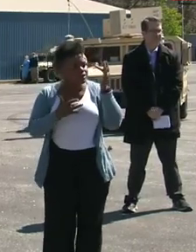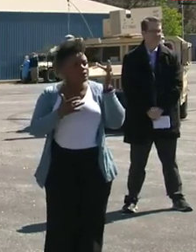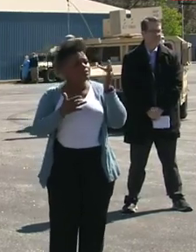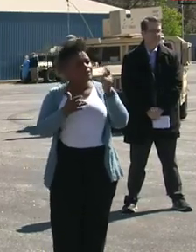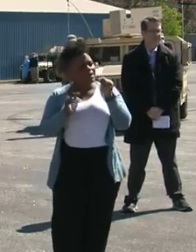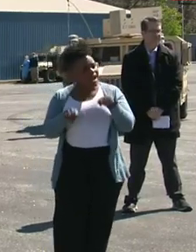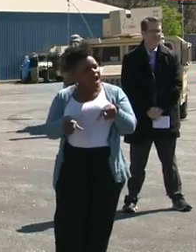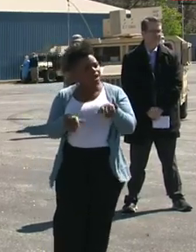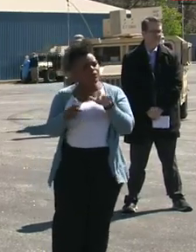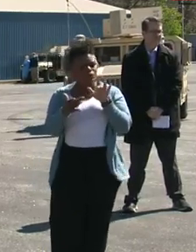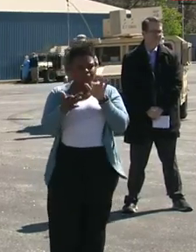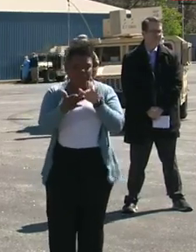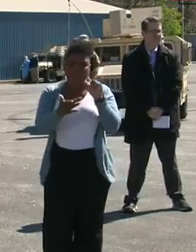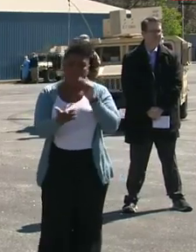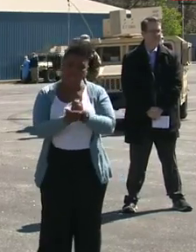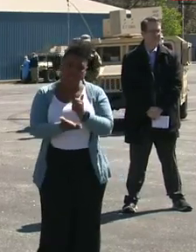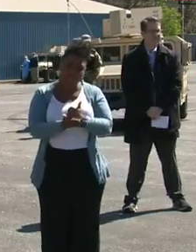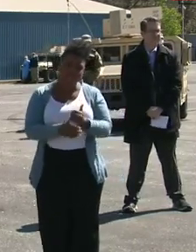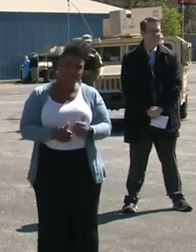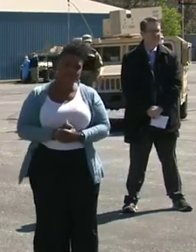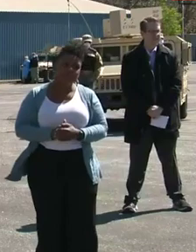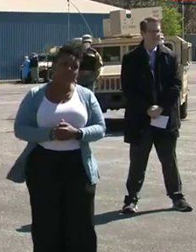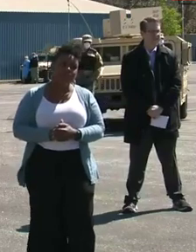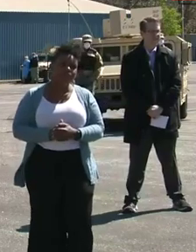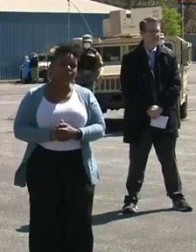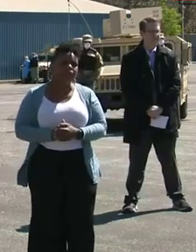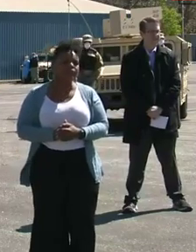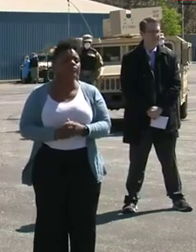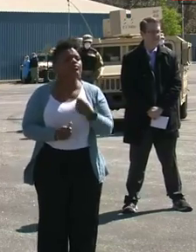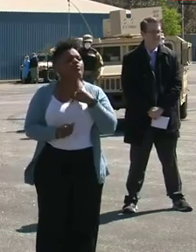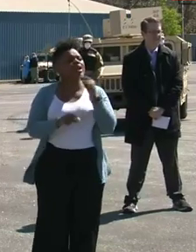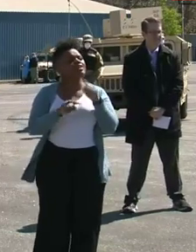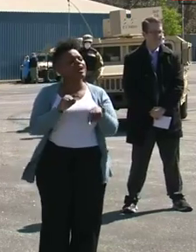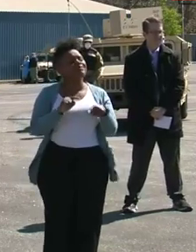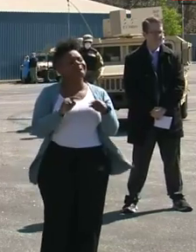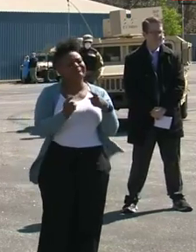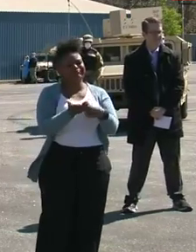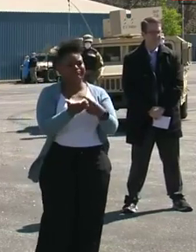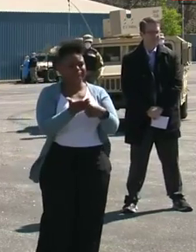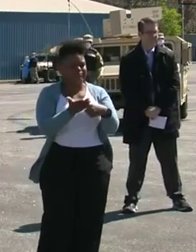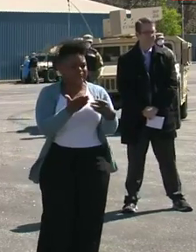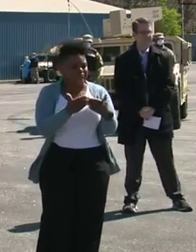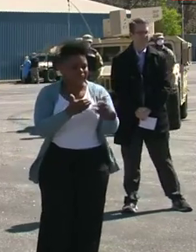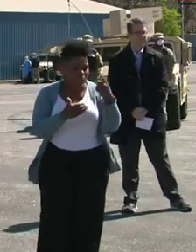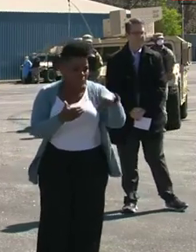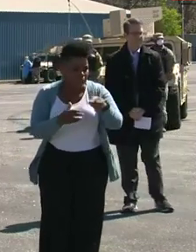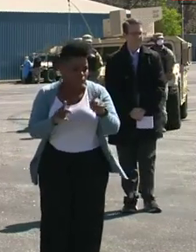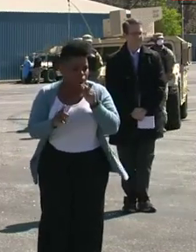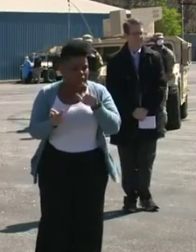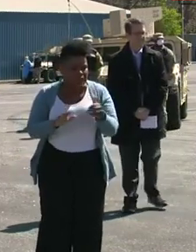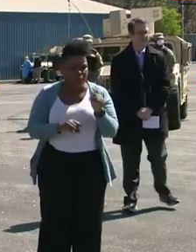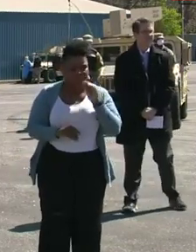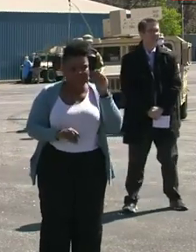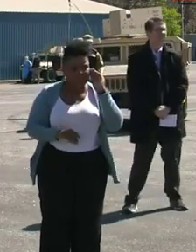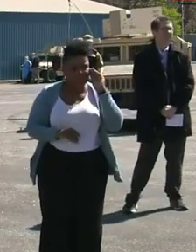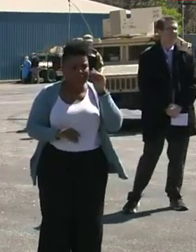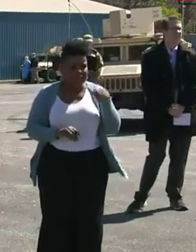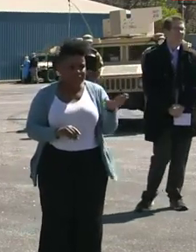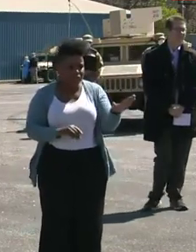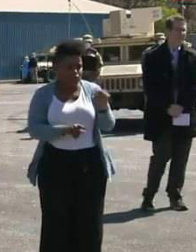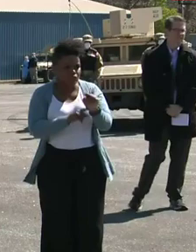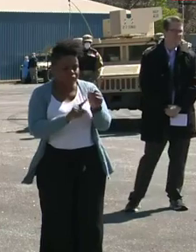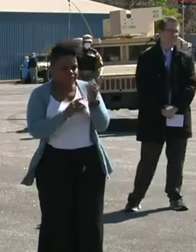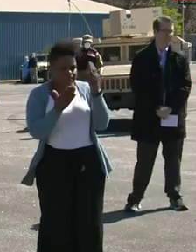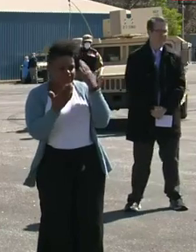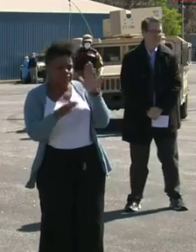can't really say more than that about what's happened with those individuals and those circumstances. But I want everybody